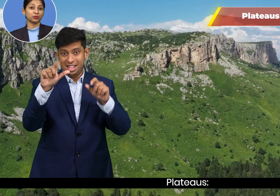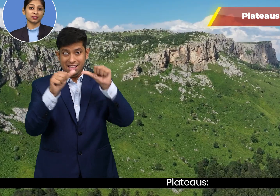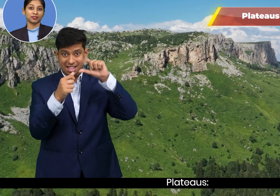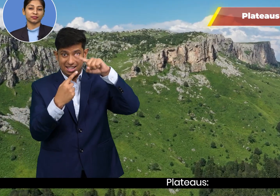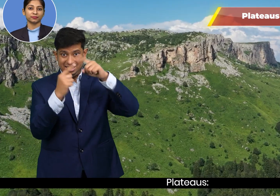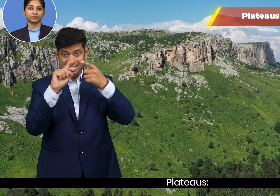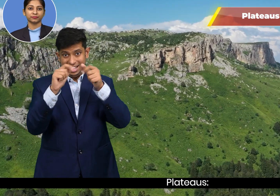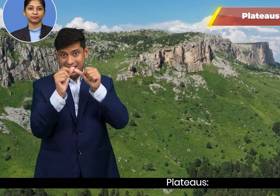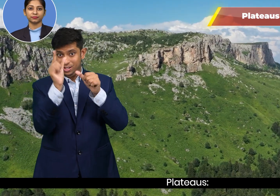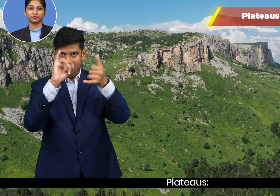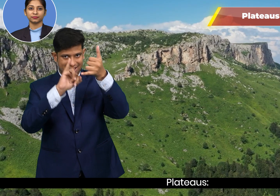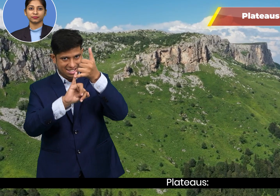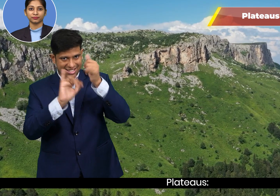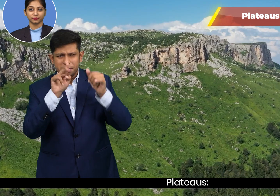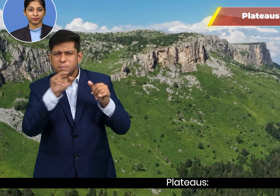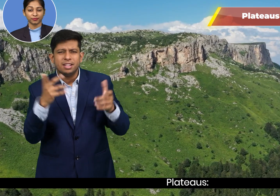Plateaus.